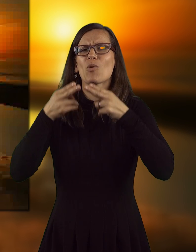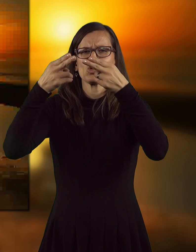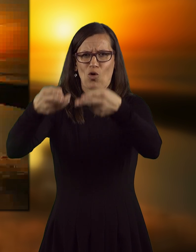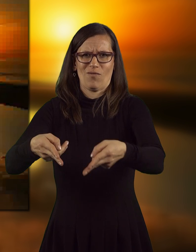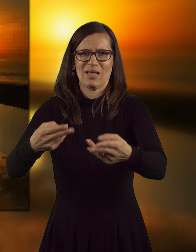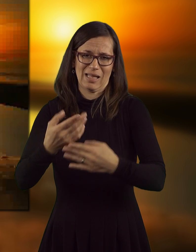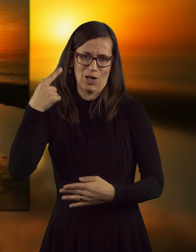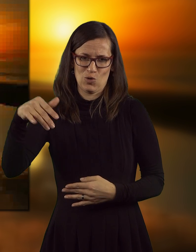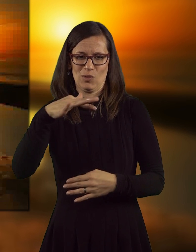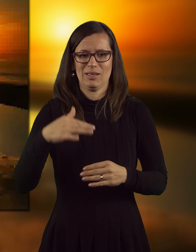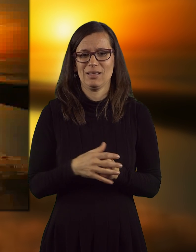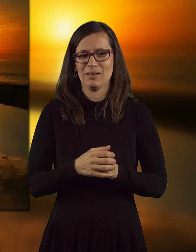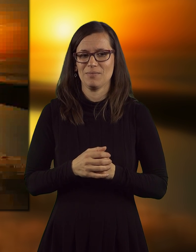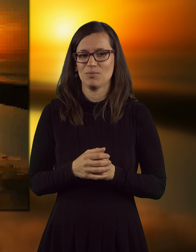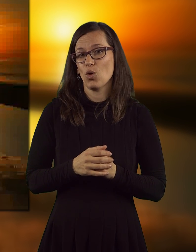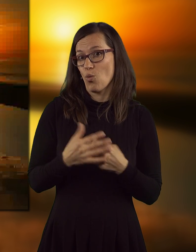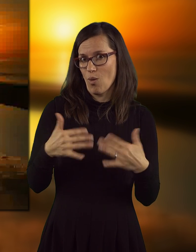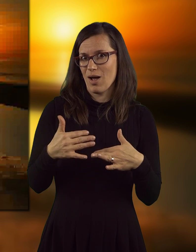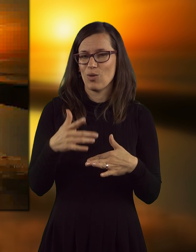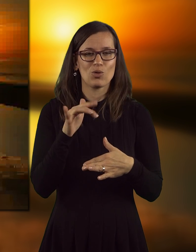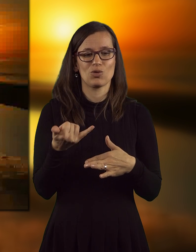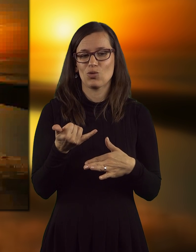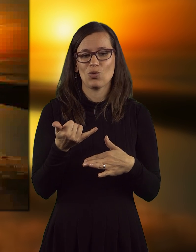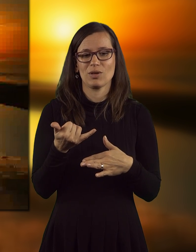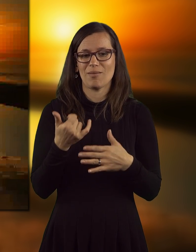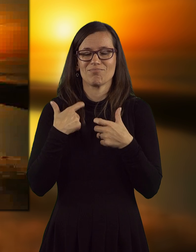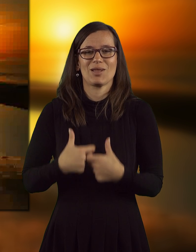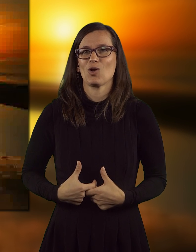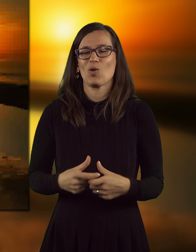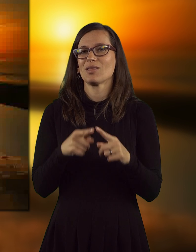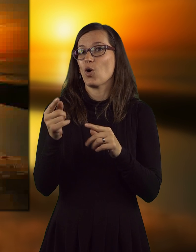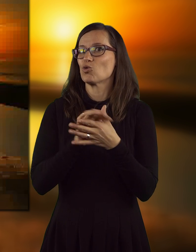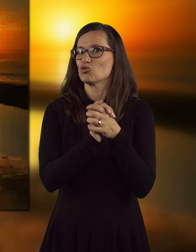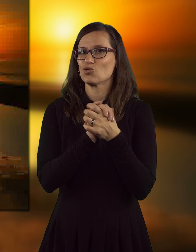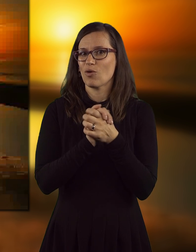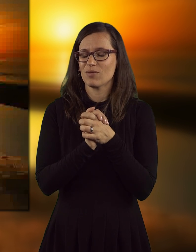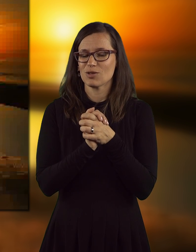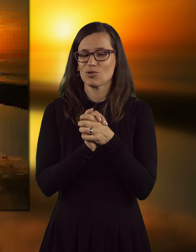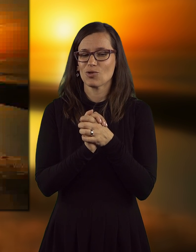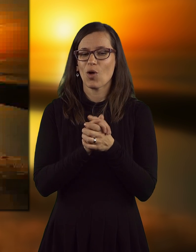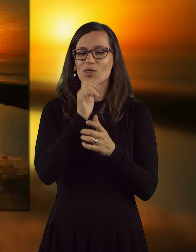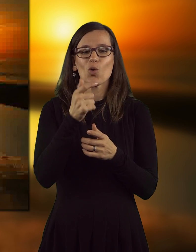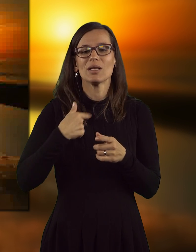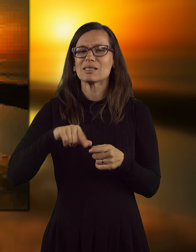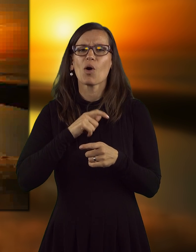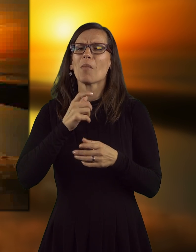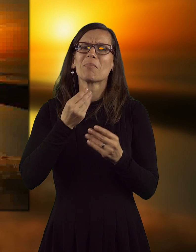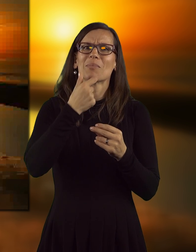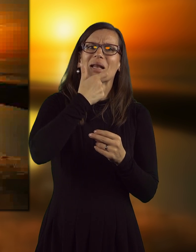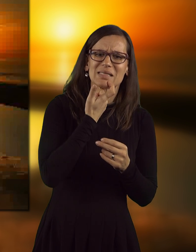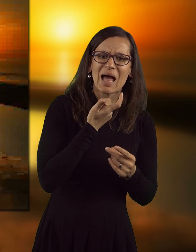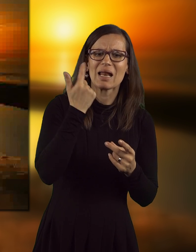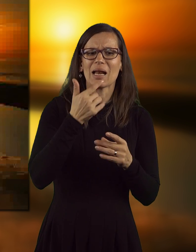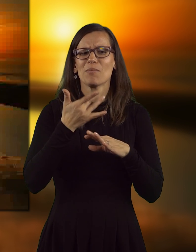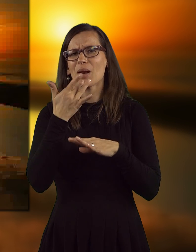people. Oh, wow. The body is so wonderful. We're never too old or